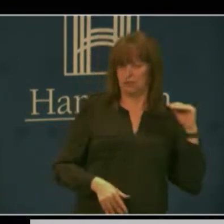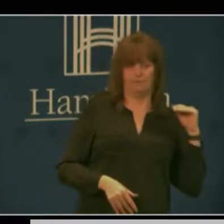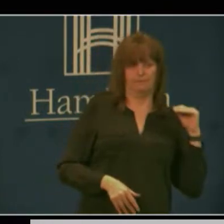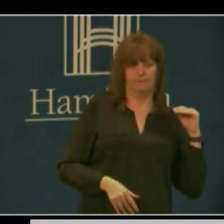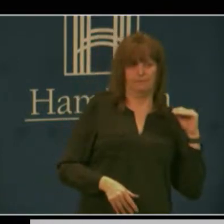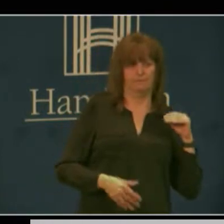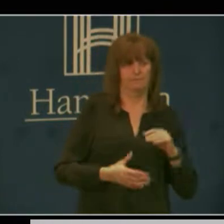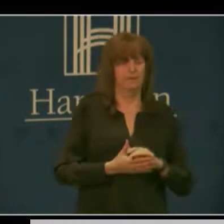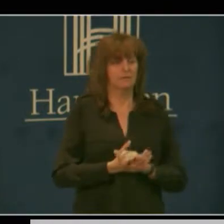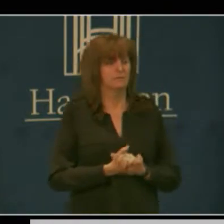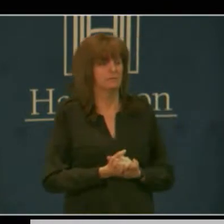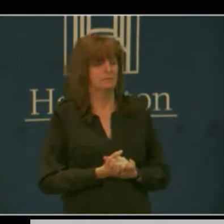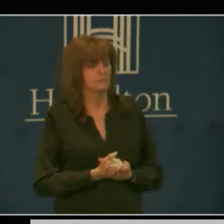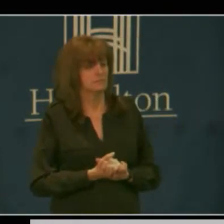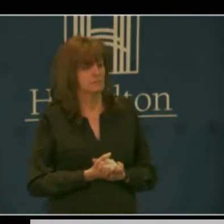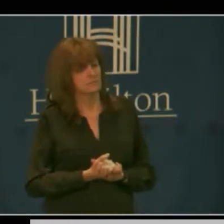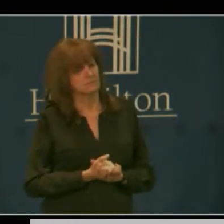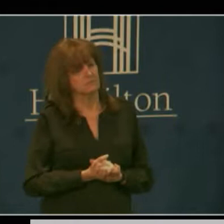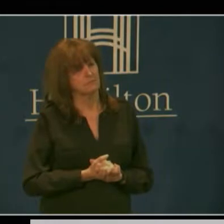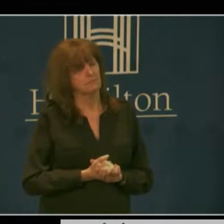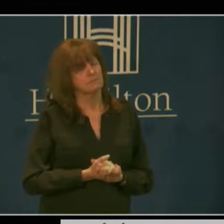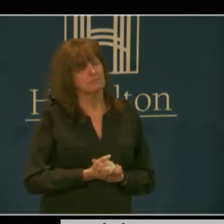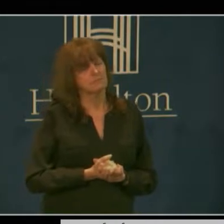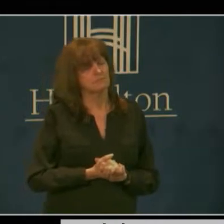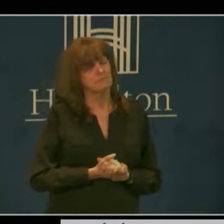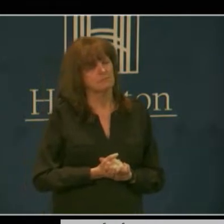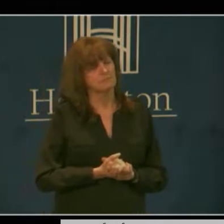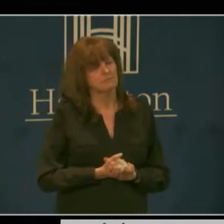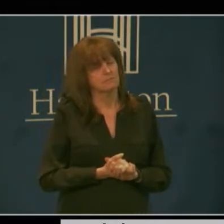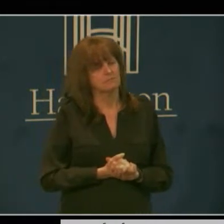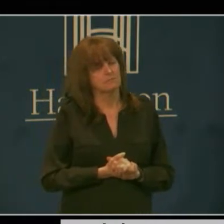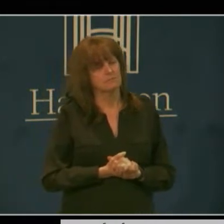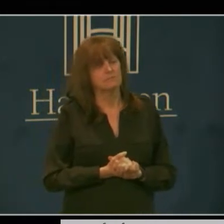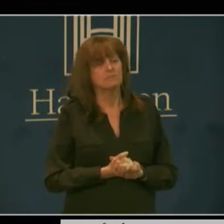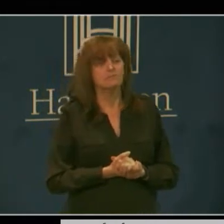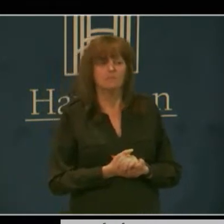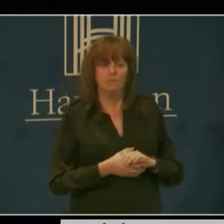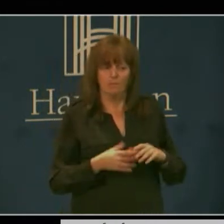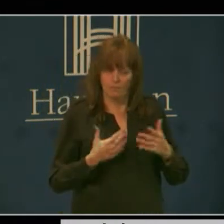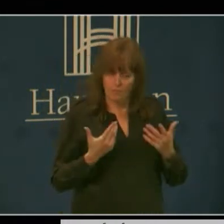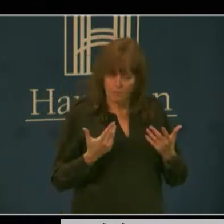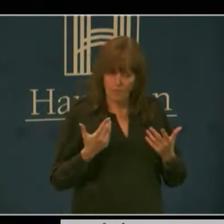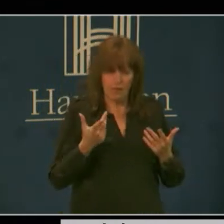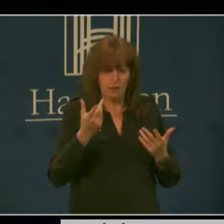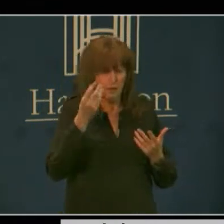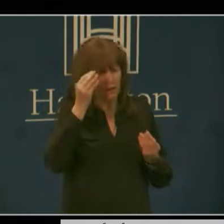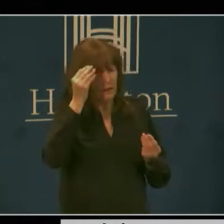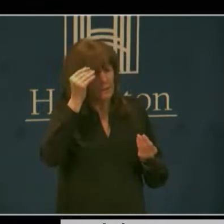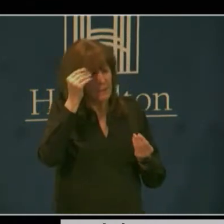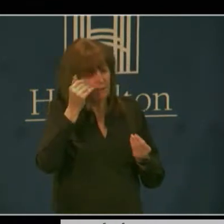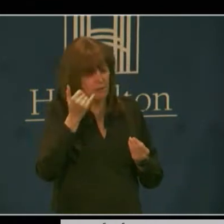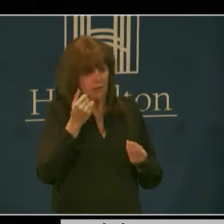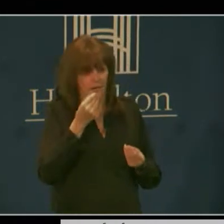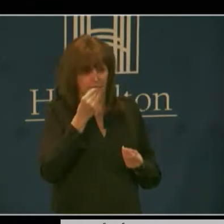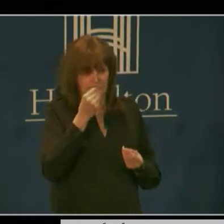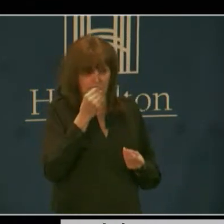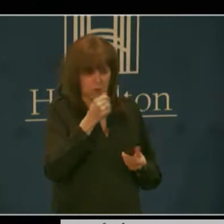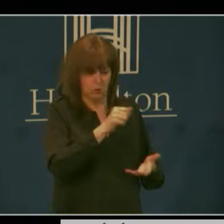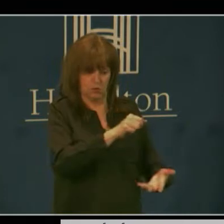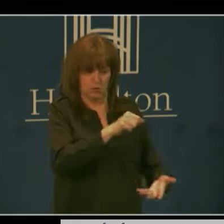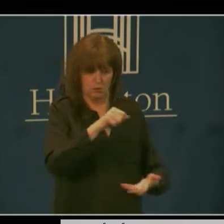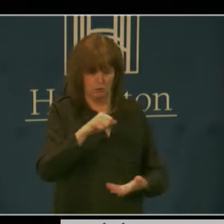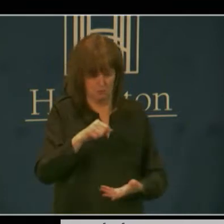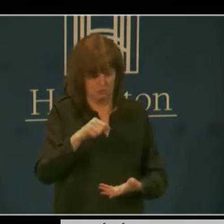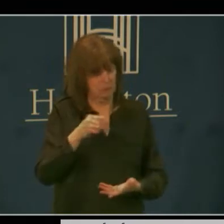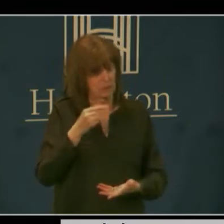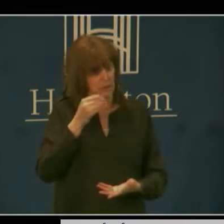thinking about the contact aspects of it is once you've received your food and you've eaten your food, again, trying to be as